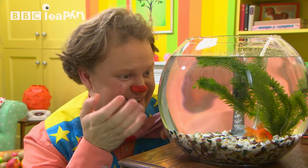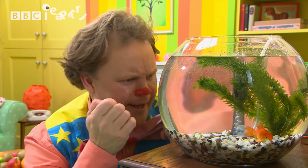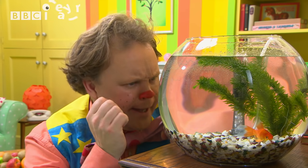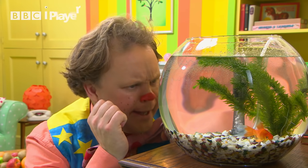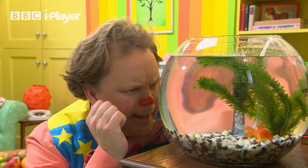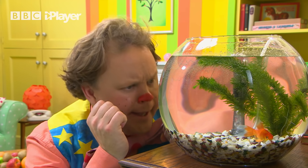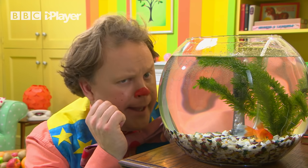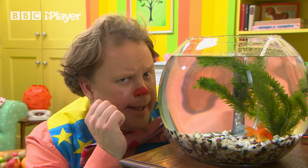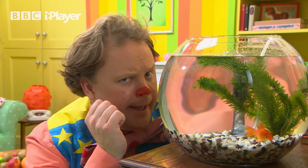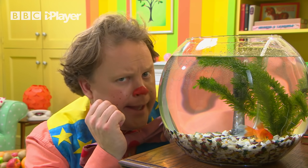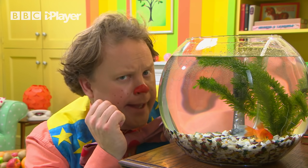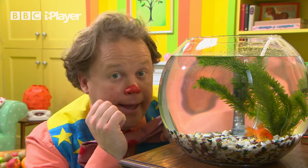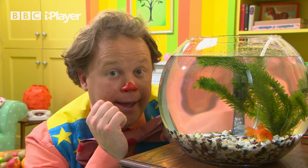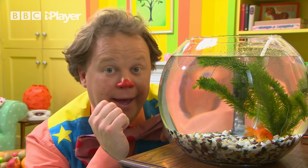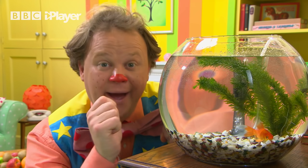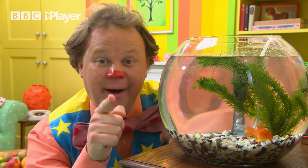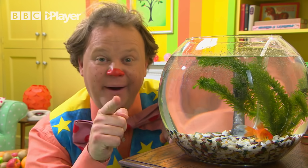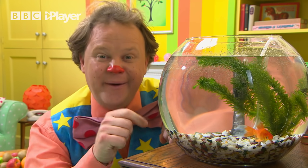Is this your new pet? Oh,